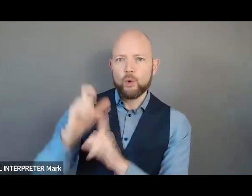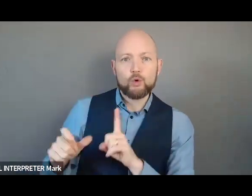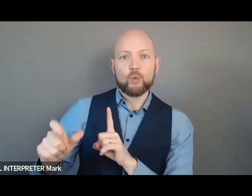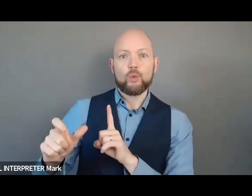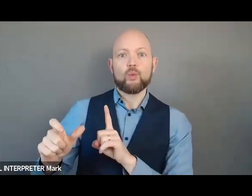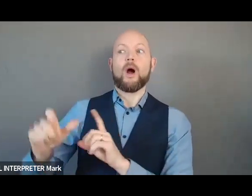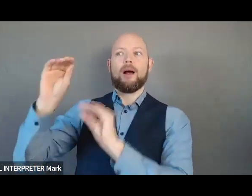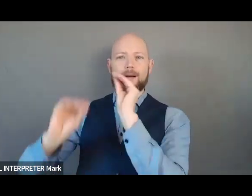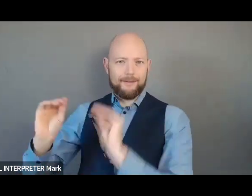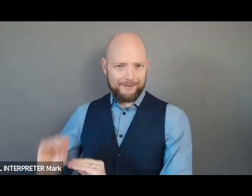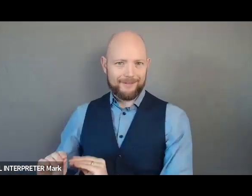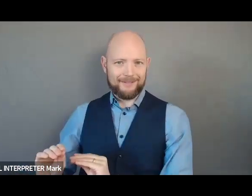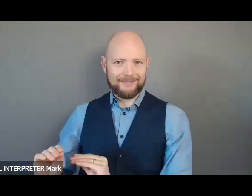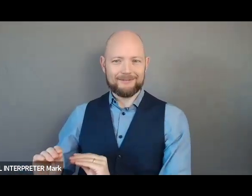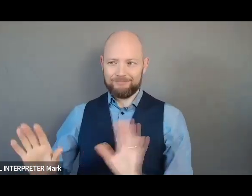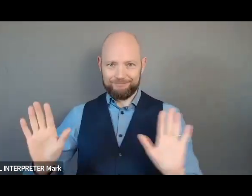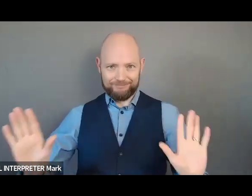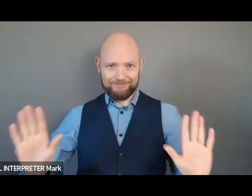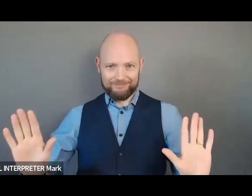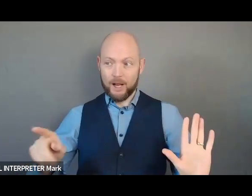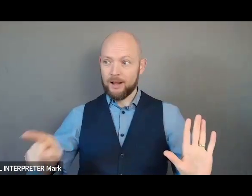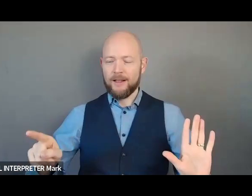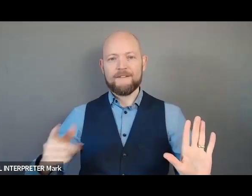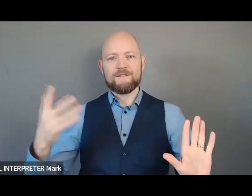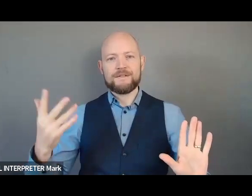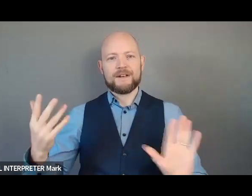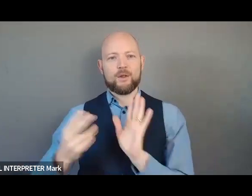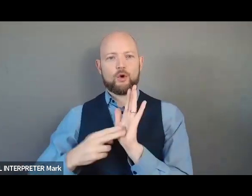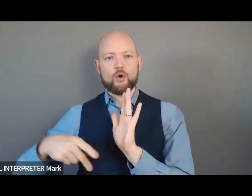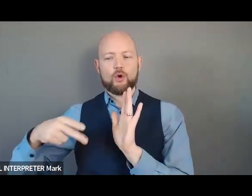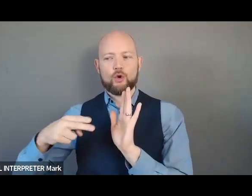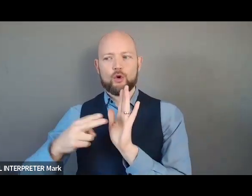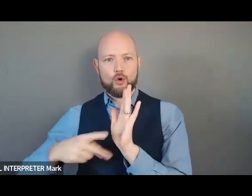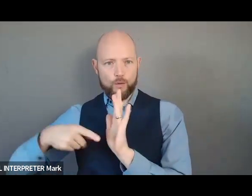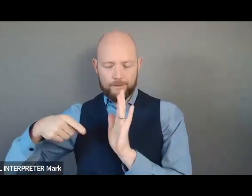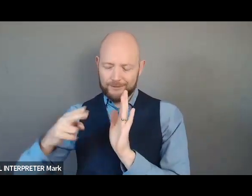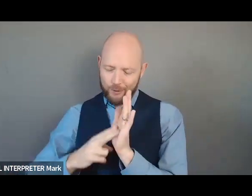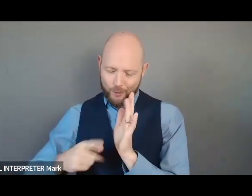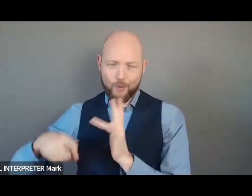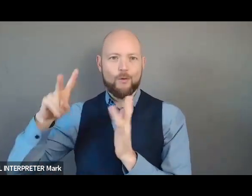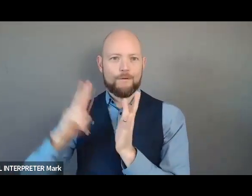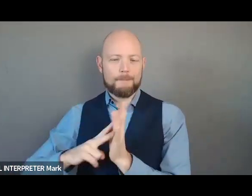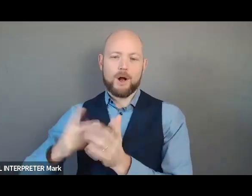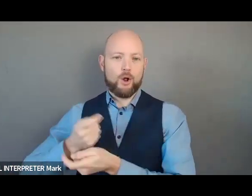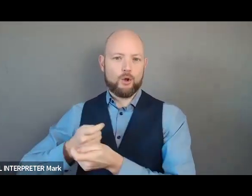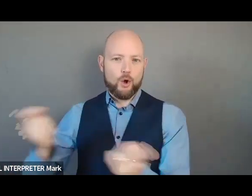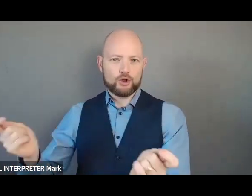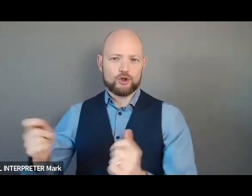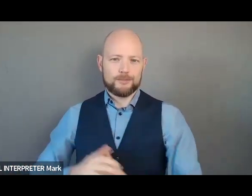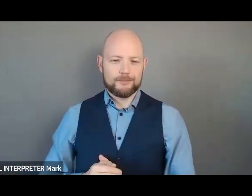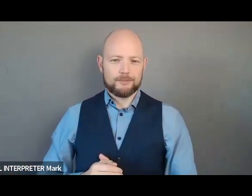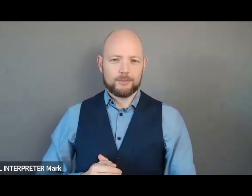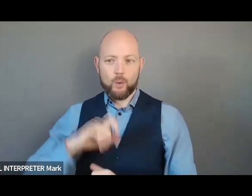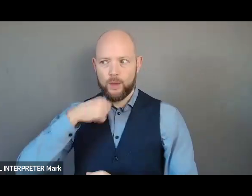the 5th of November, and I'm going to be presenting what we've done so far, within the co-design workshop